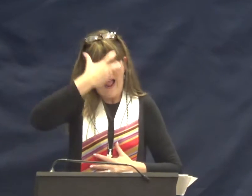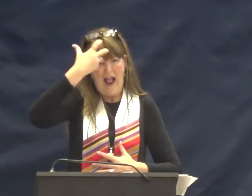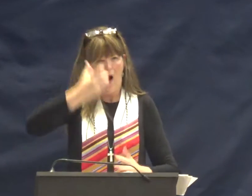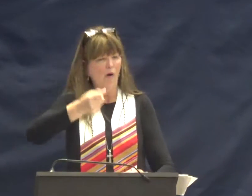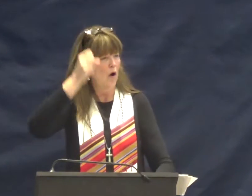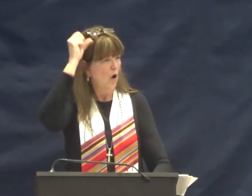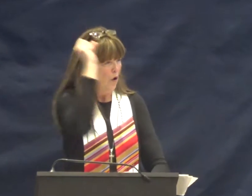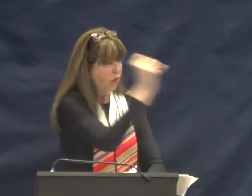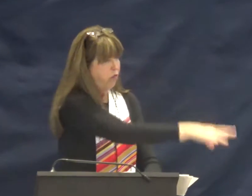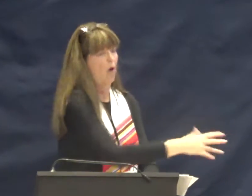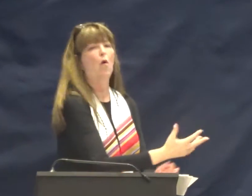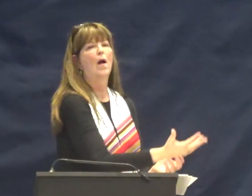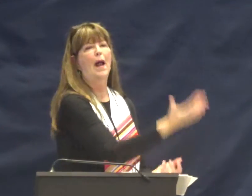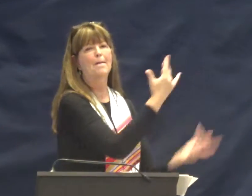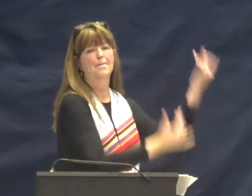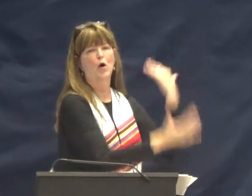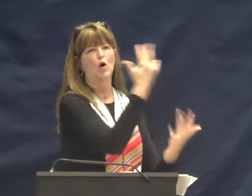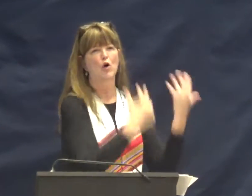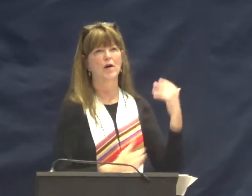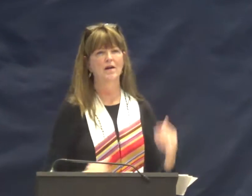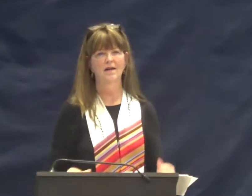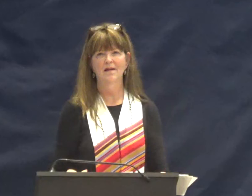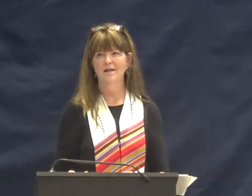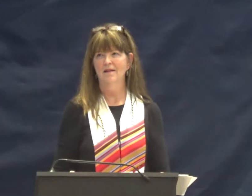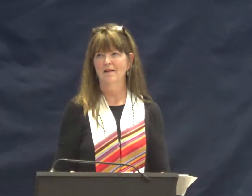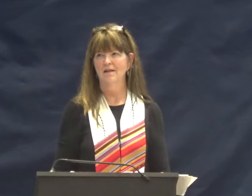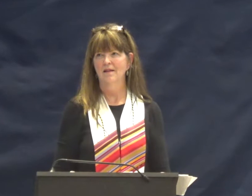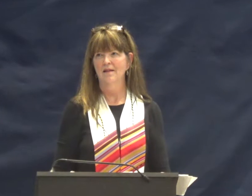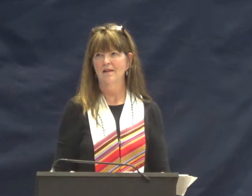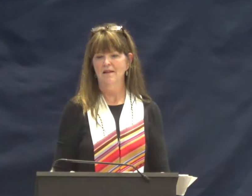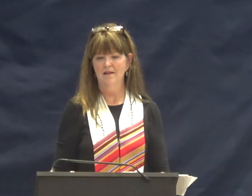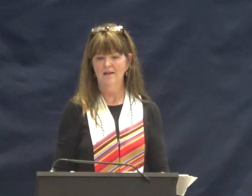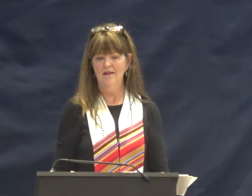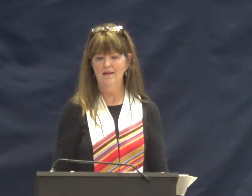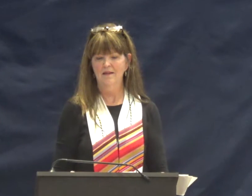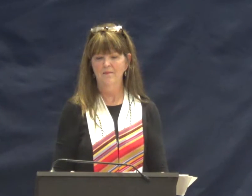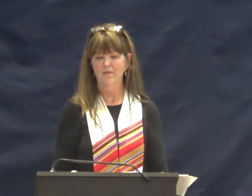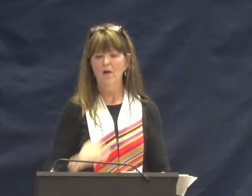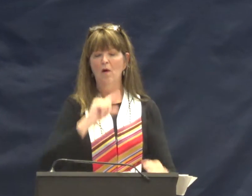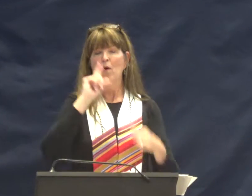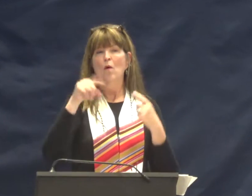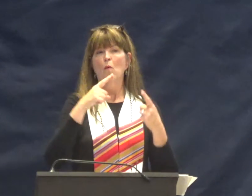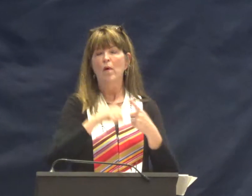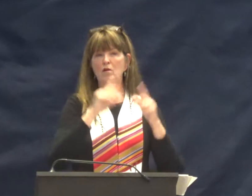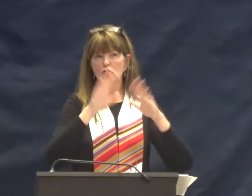people, that those are what Jesus wants to get out and throw into the fire.